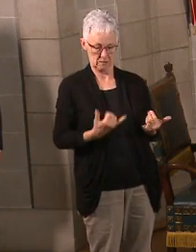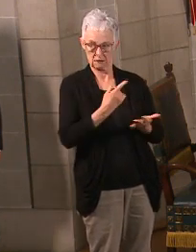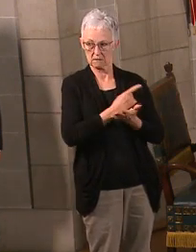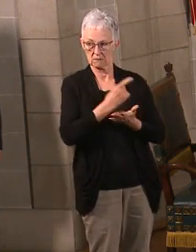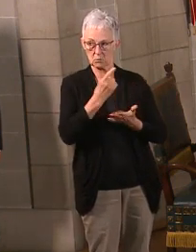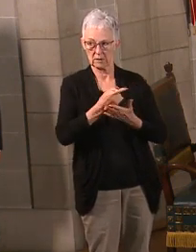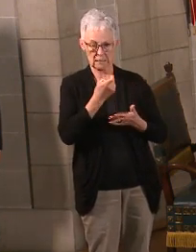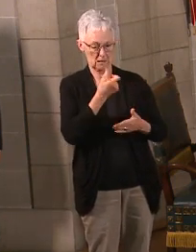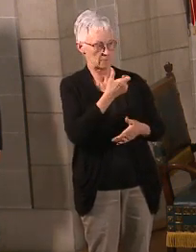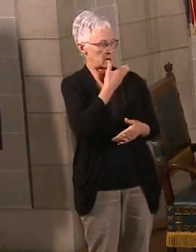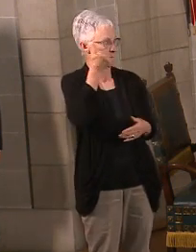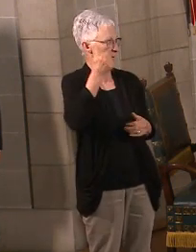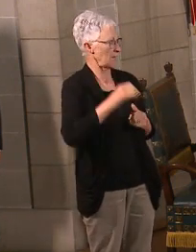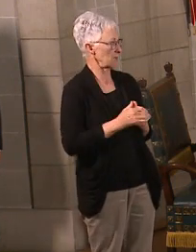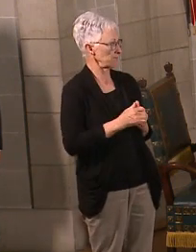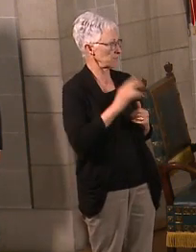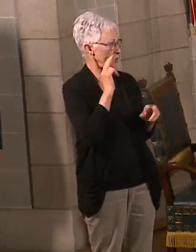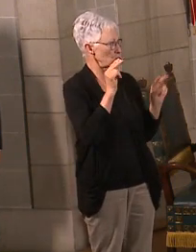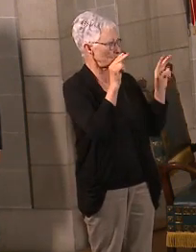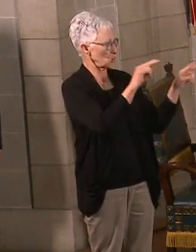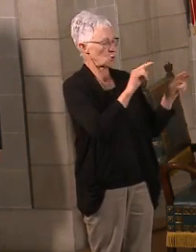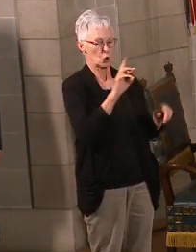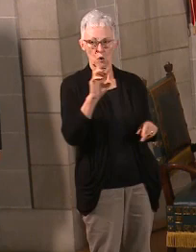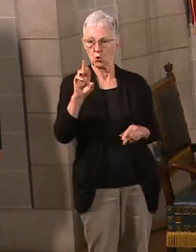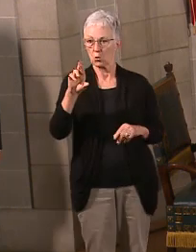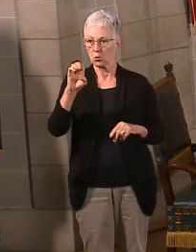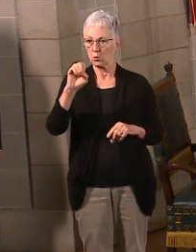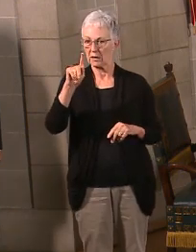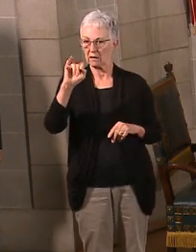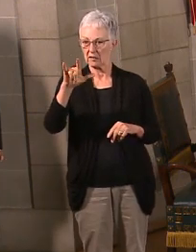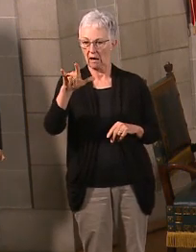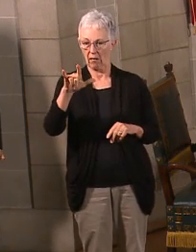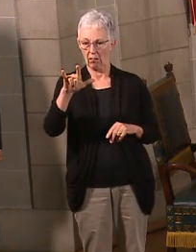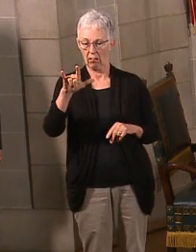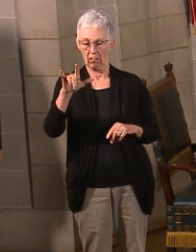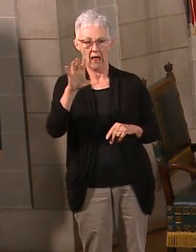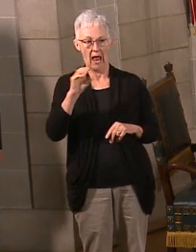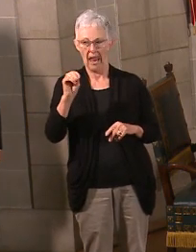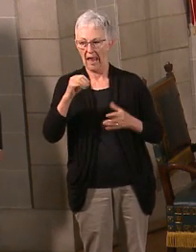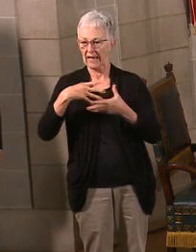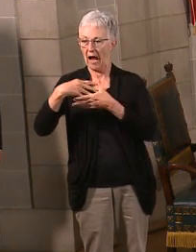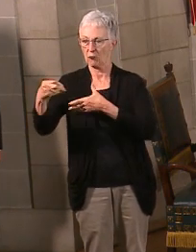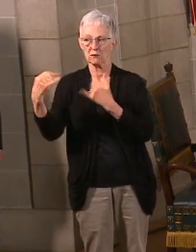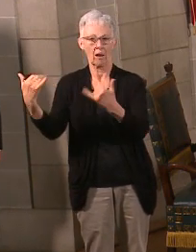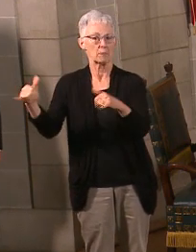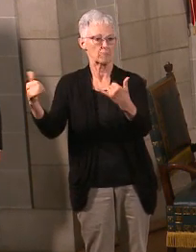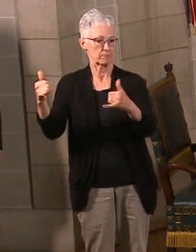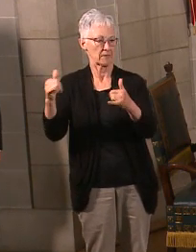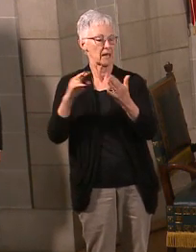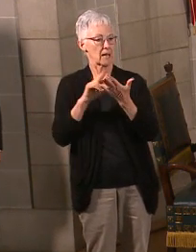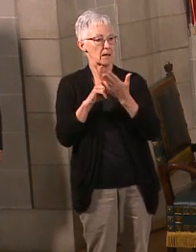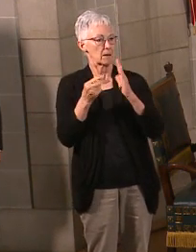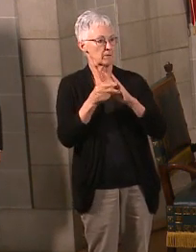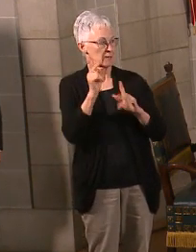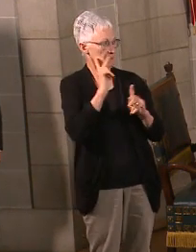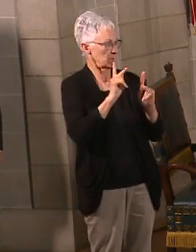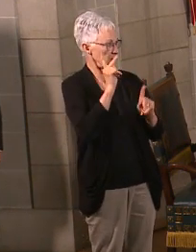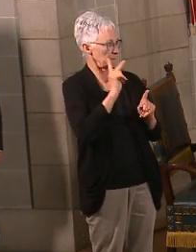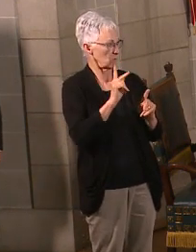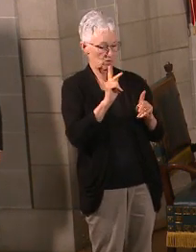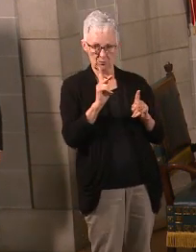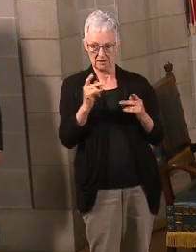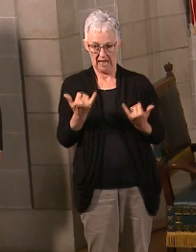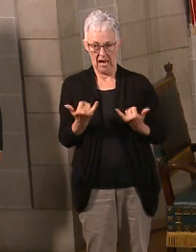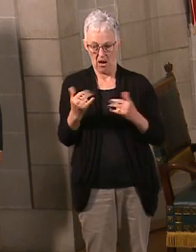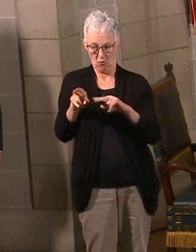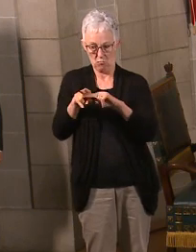example, with regard to retail and recreation, it's down 40%. Last week, we were down 36%.